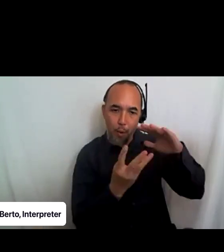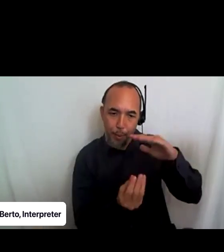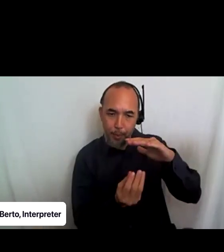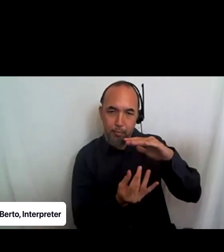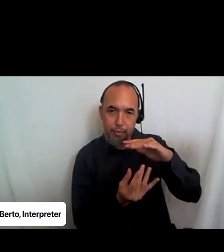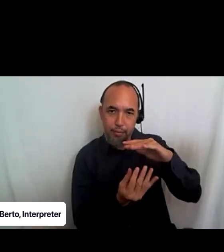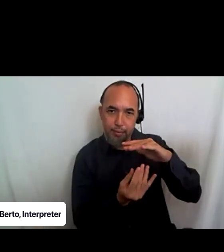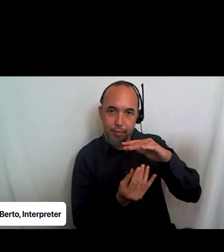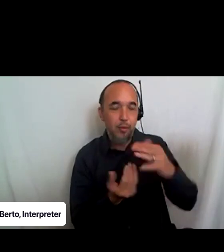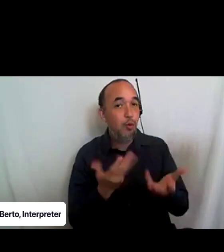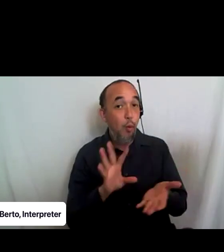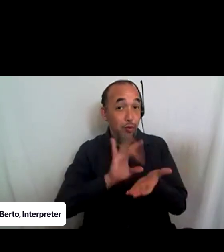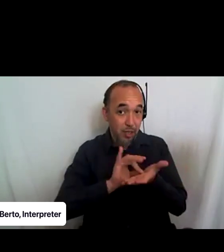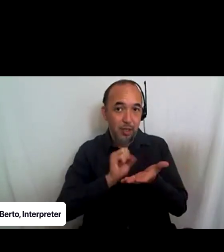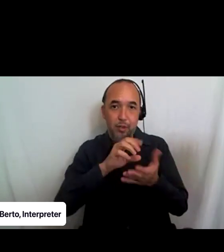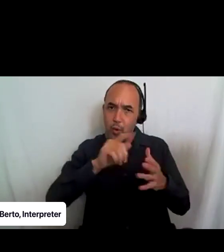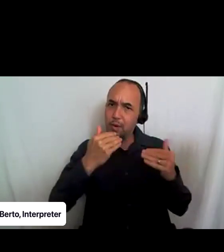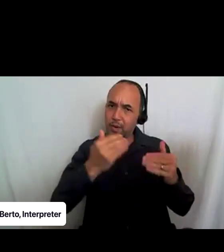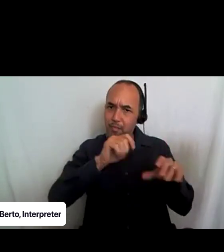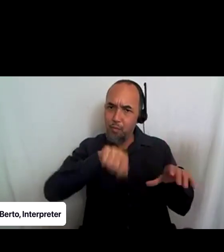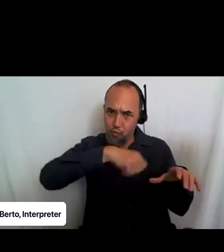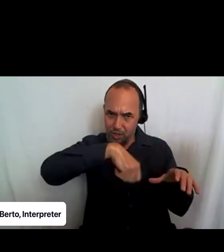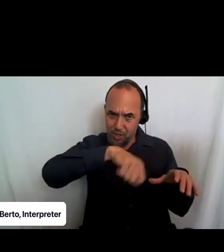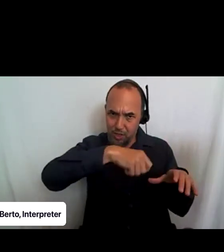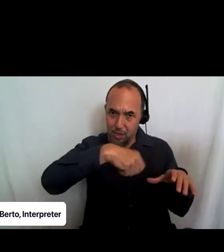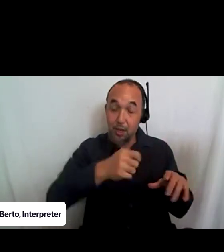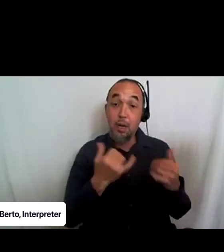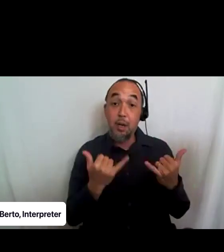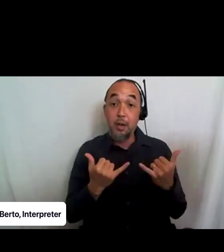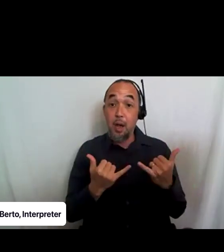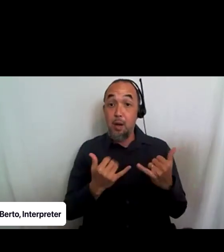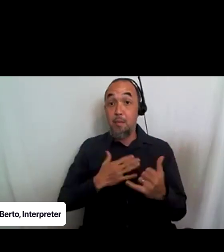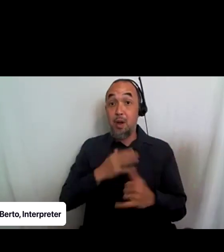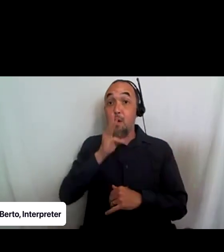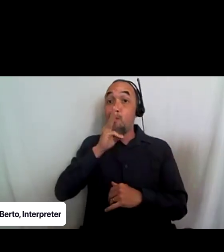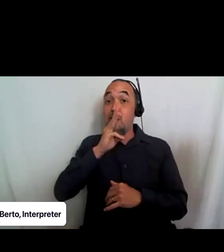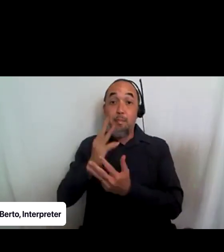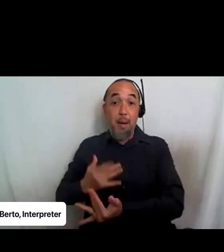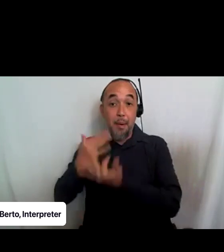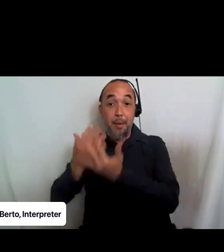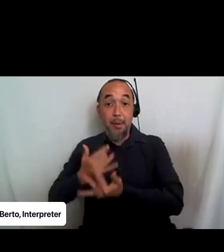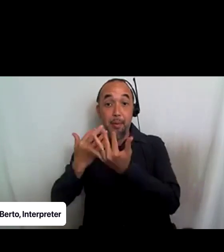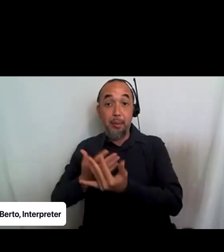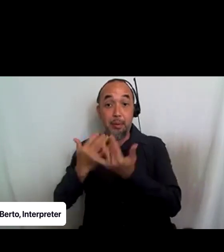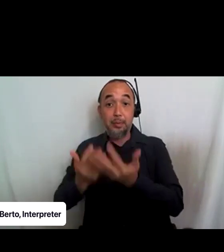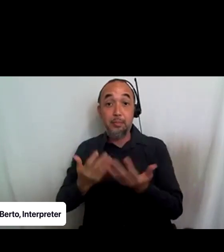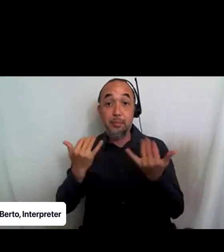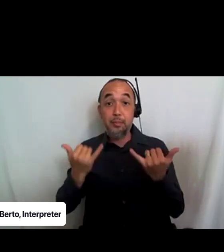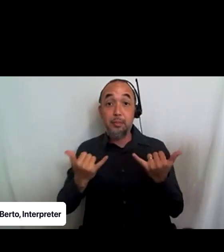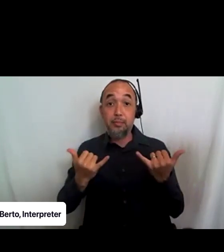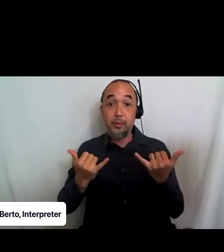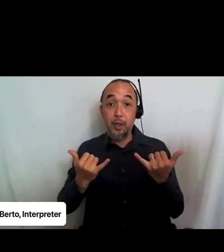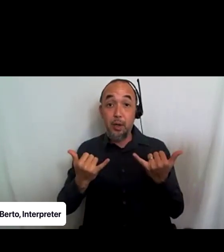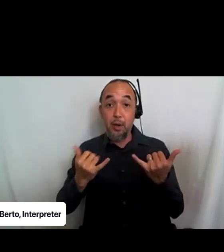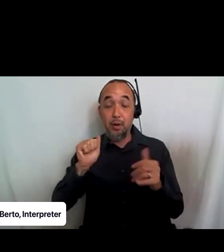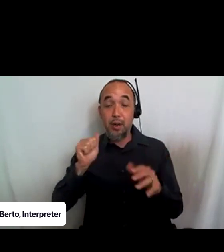pan. All right. Um, in the meantime, my water's boiling, so we can throw